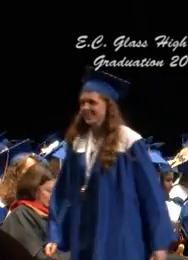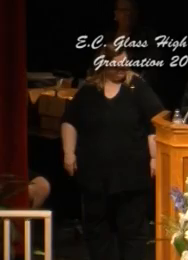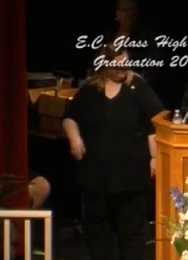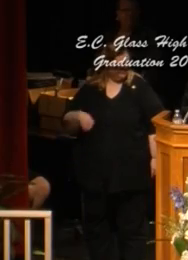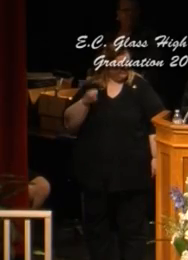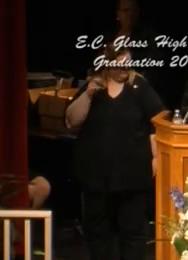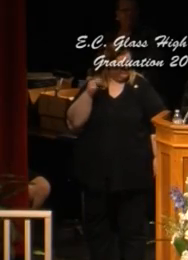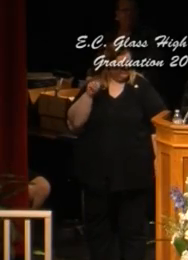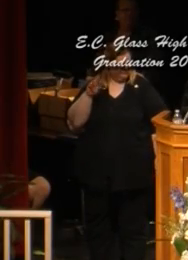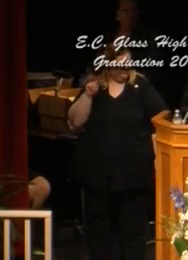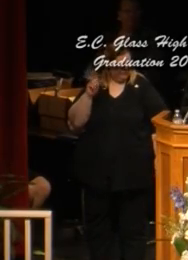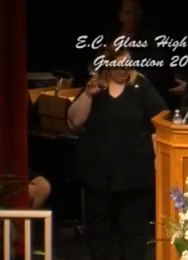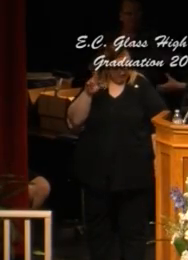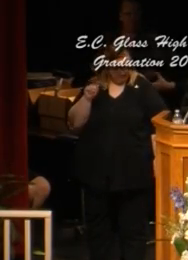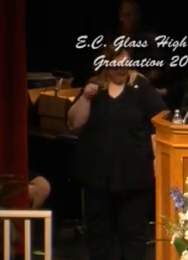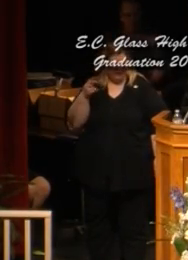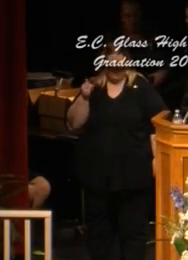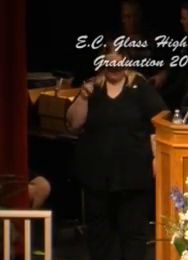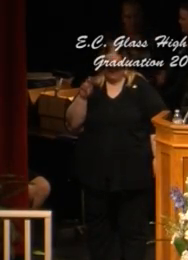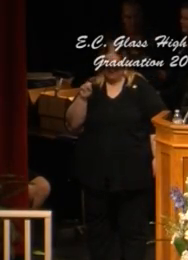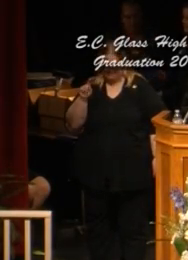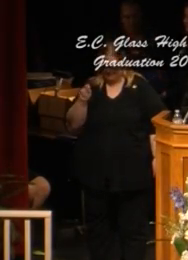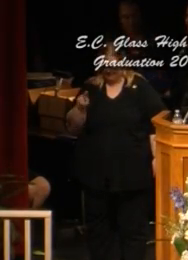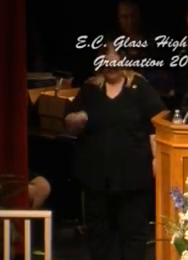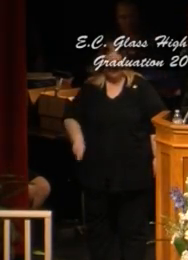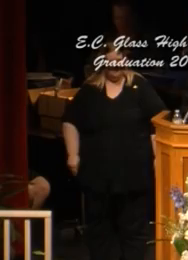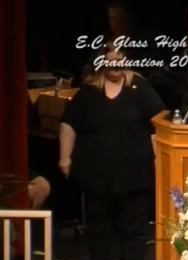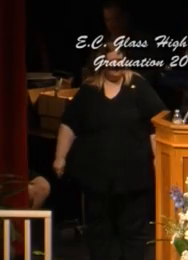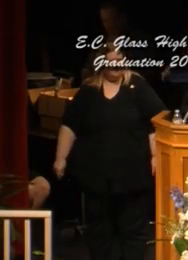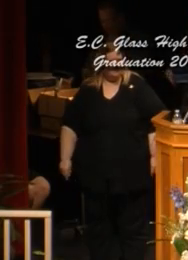Shatoria Denisha Hairston.